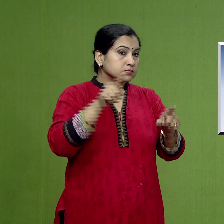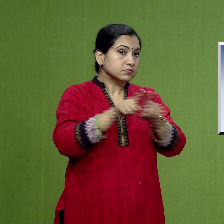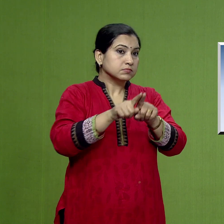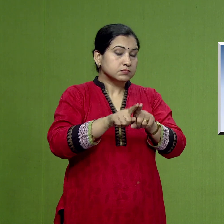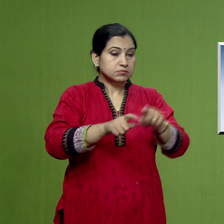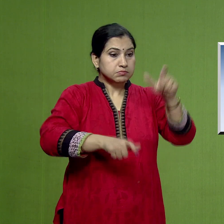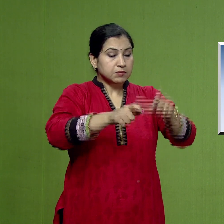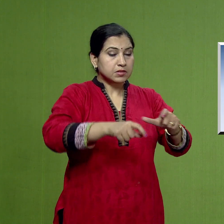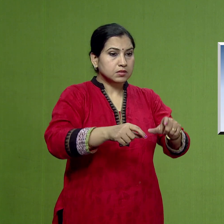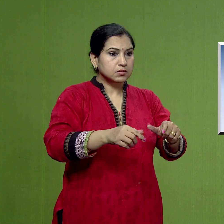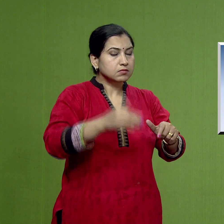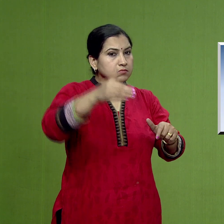asset.